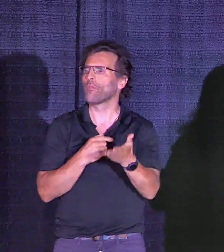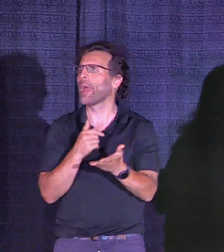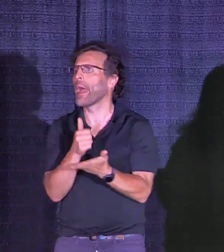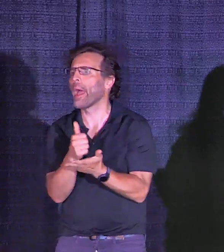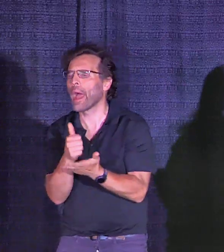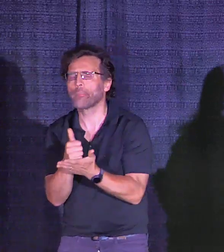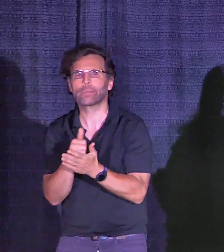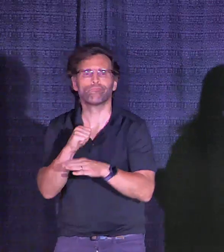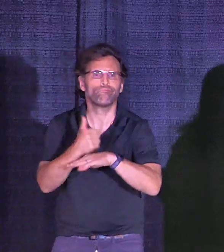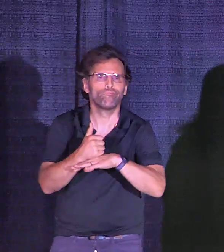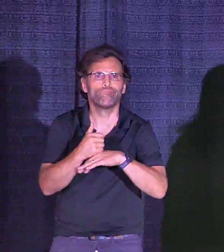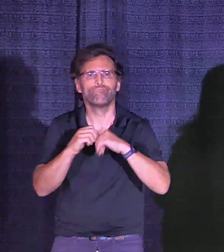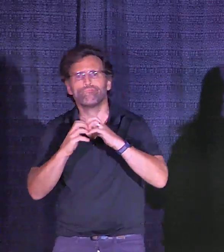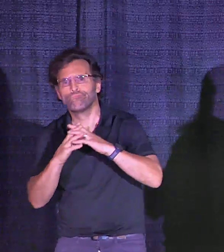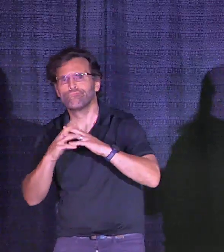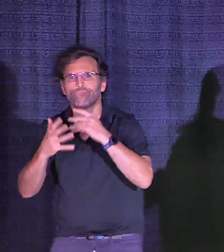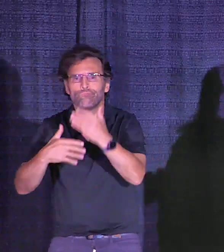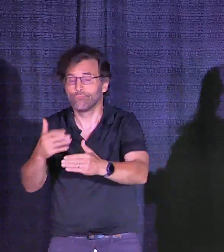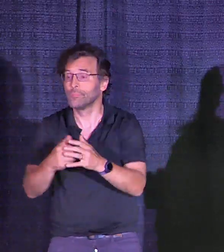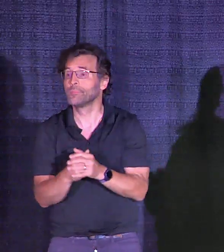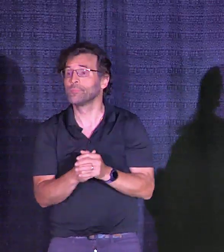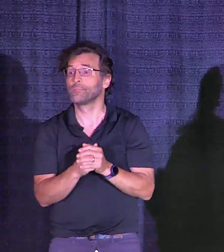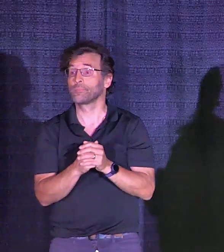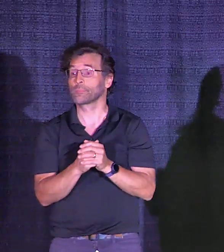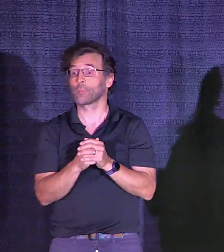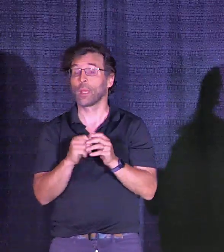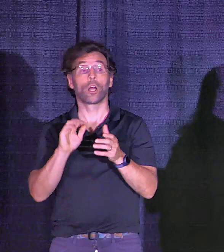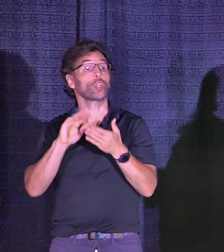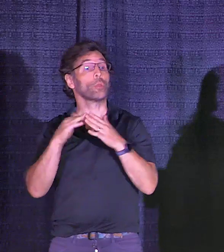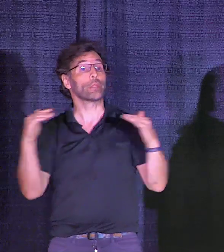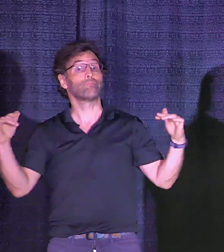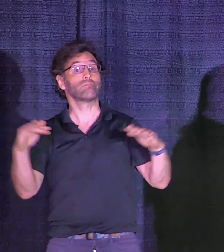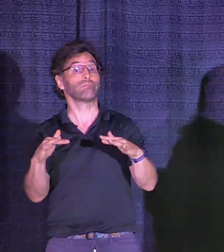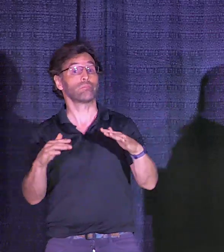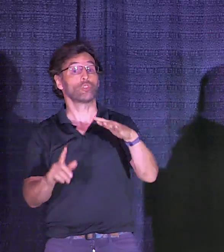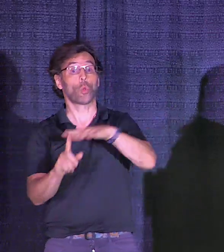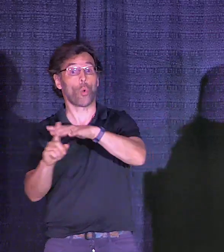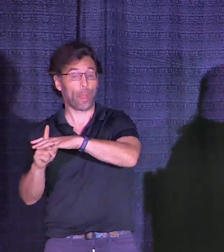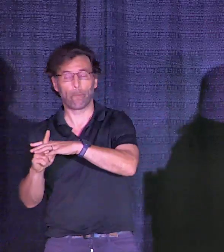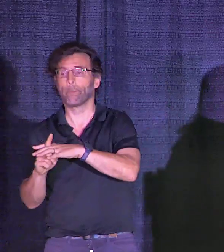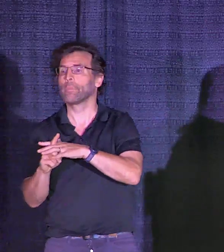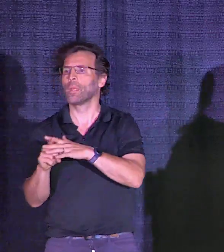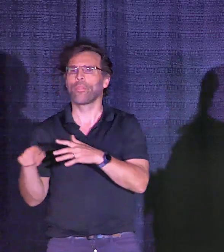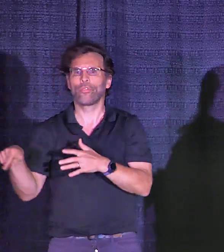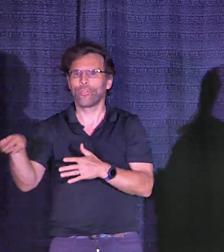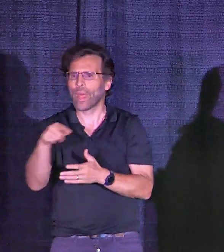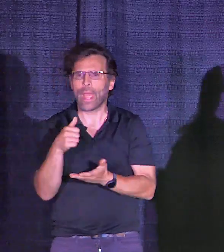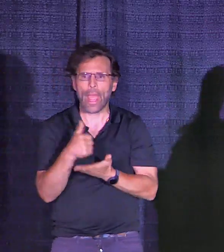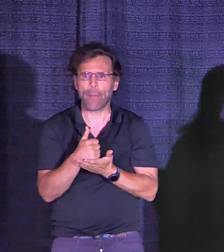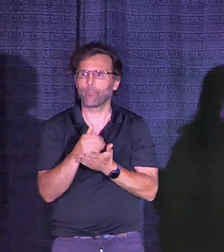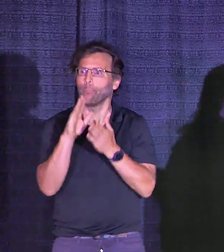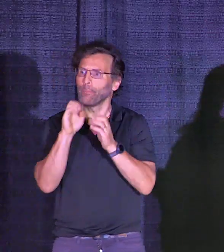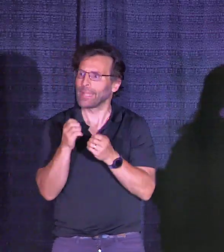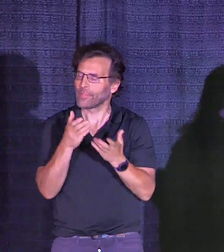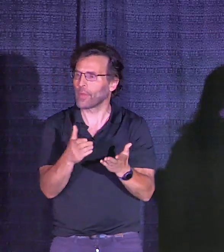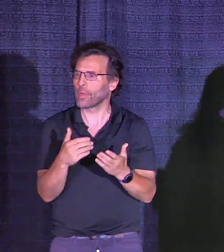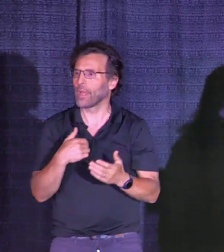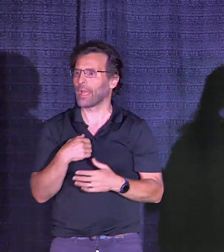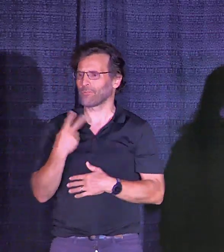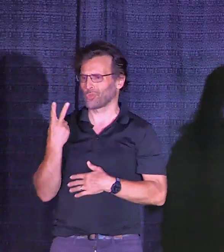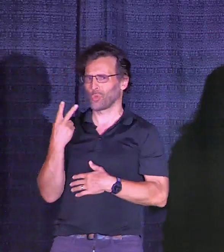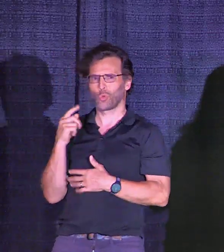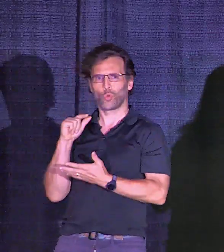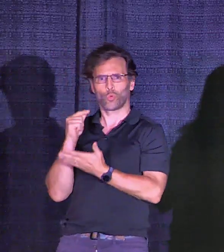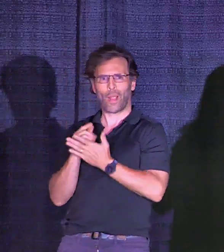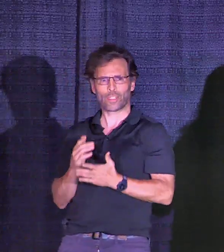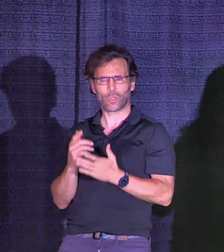set up. And then the community showed up, and the community helped be there. And we had two graduates who